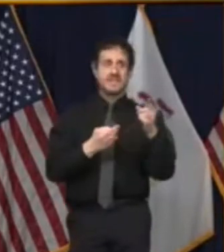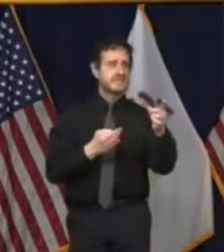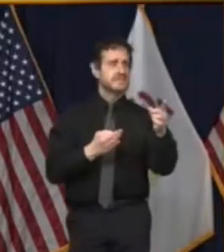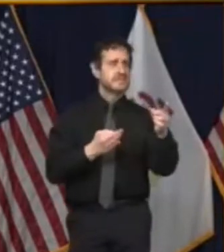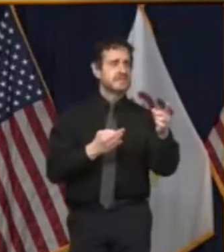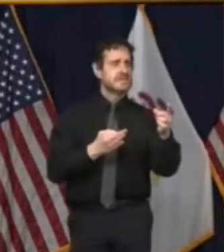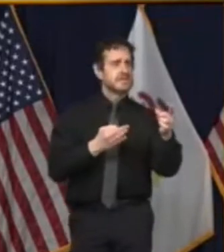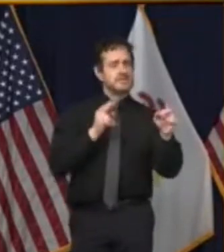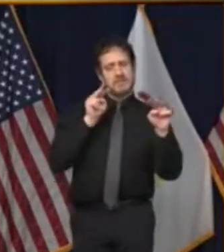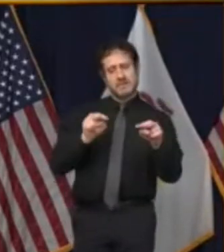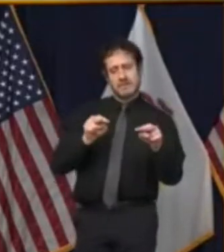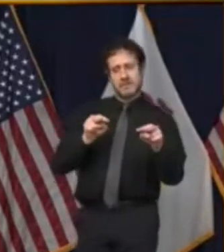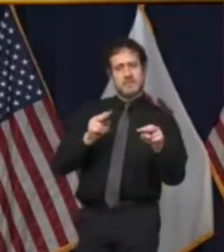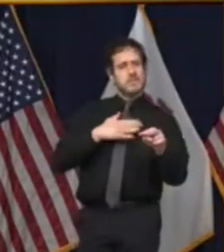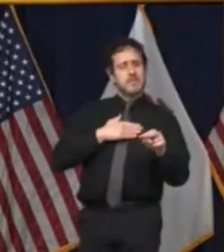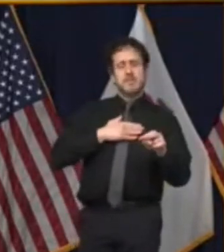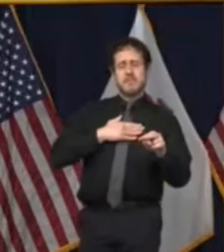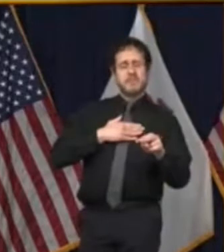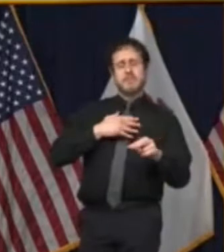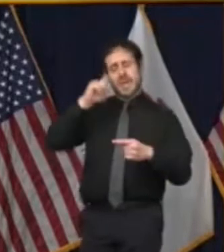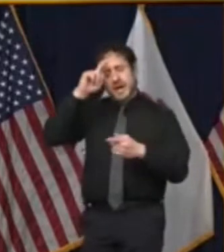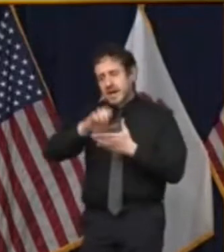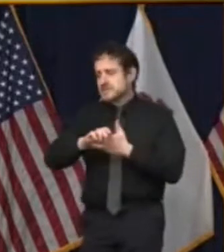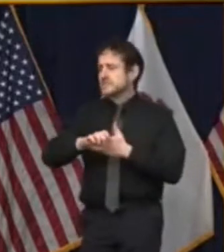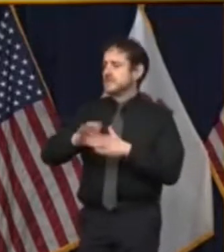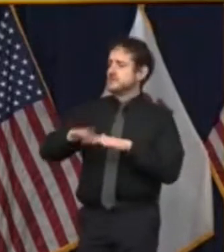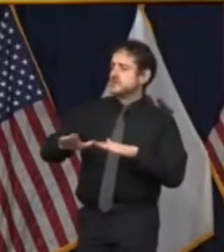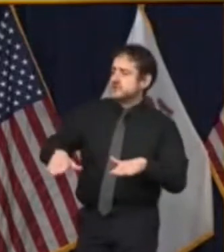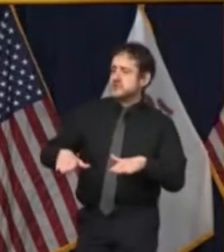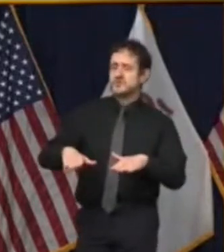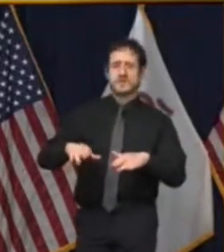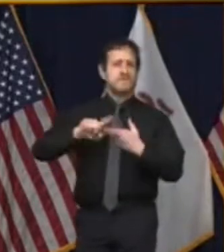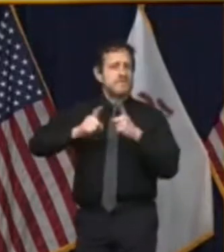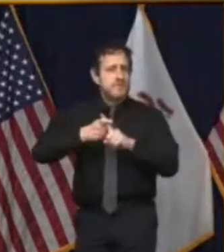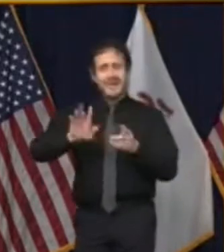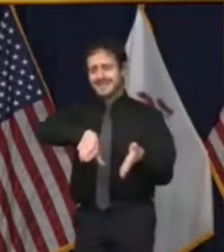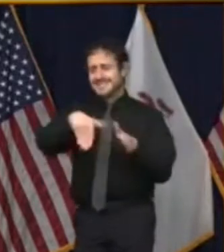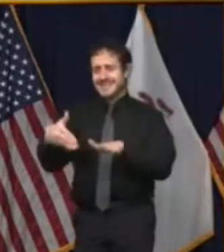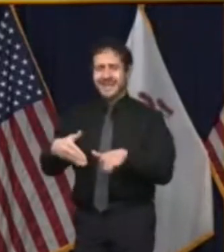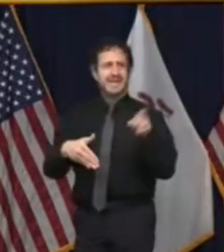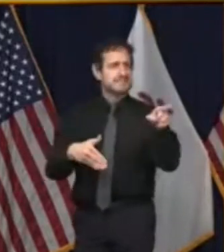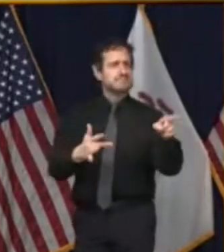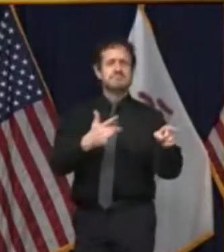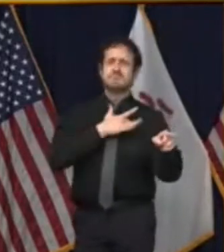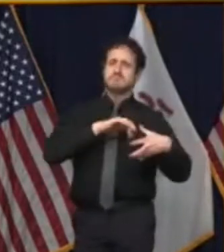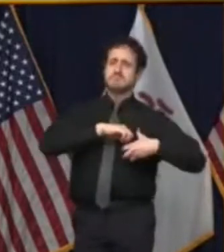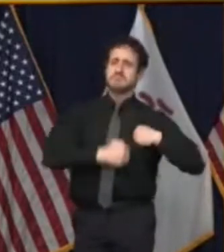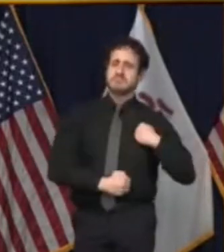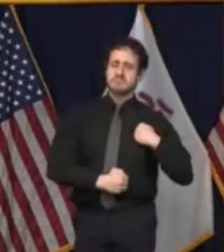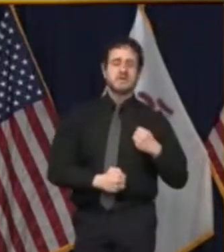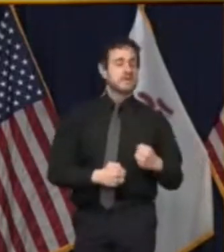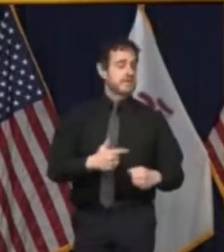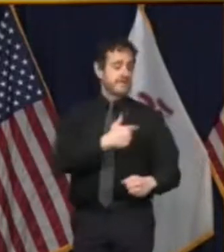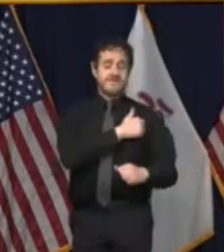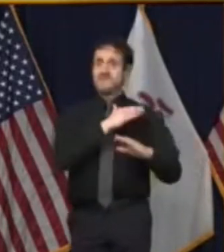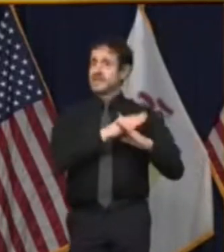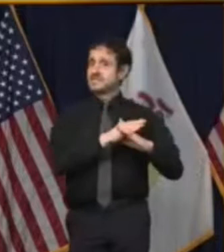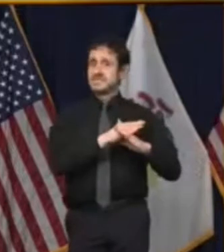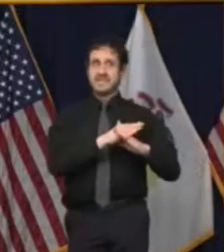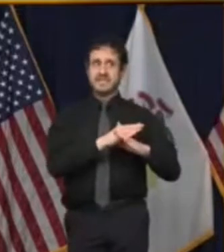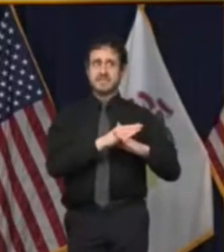here. And before there were vaccines available, okay, we